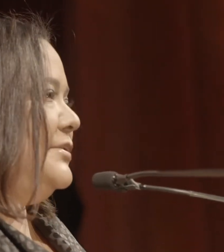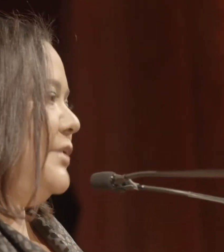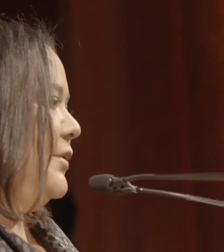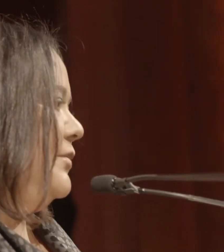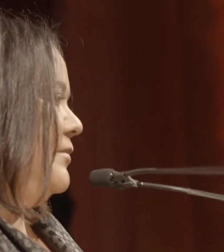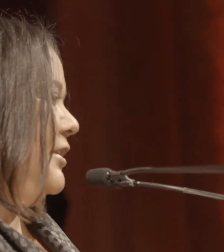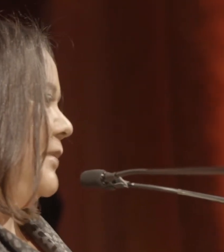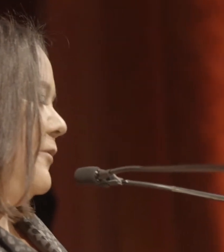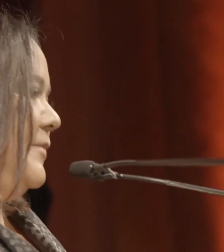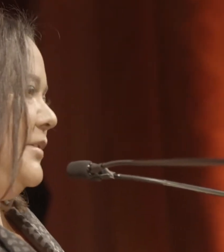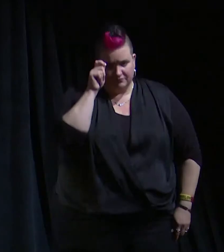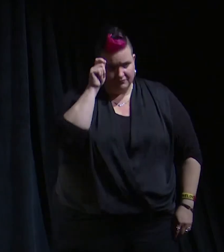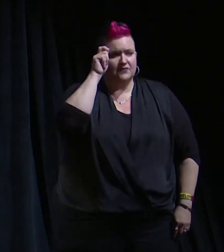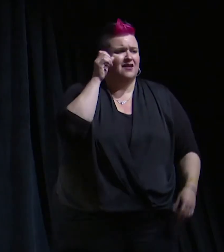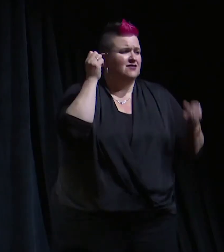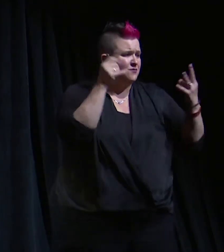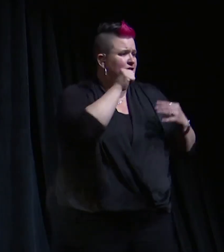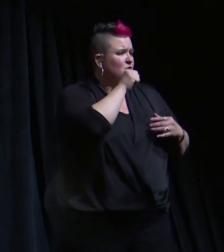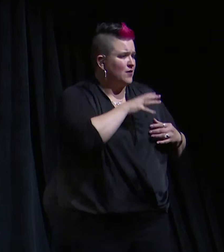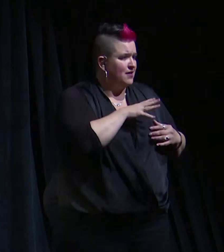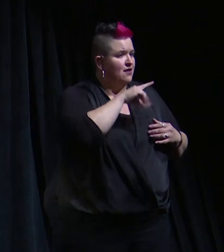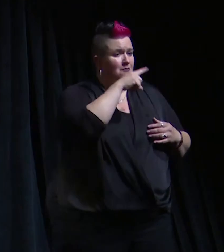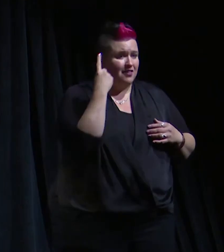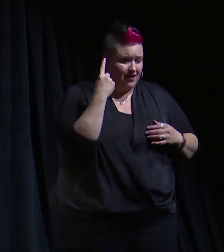know so many Black women at the forefront of that work.